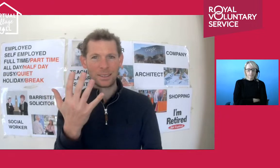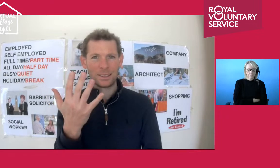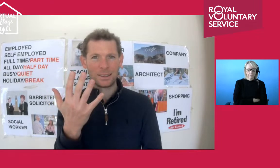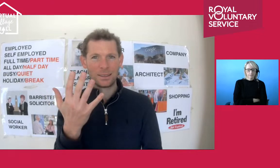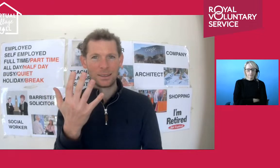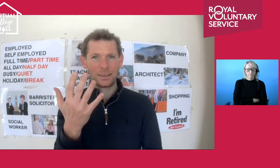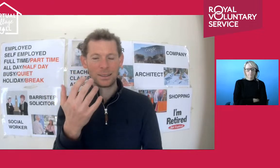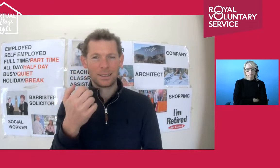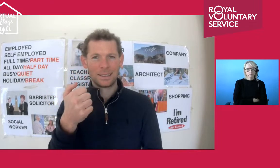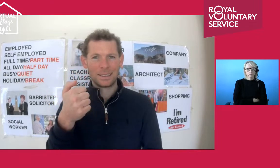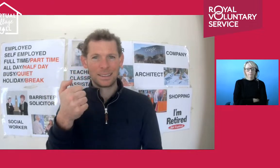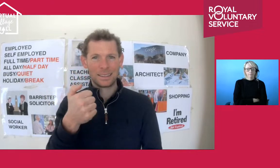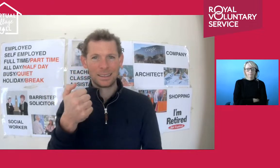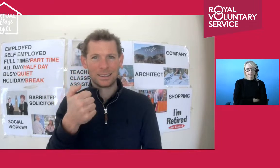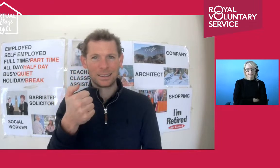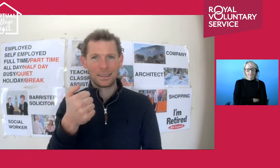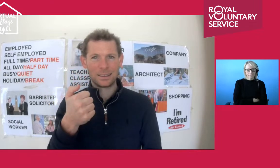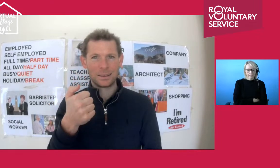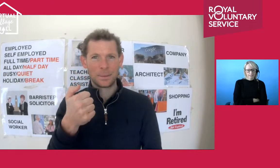15,